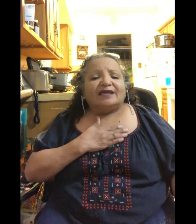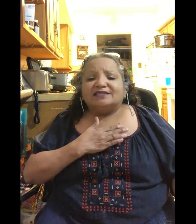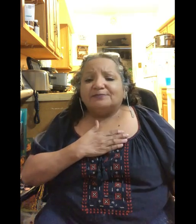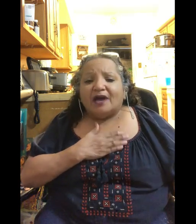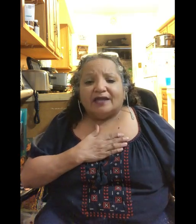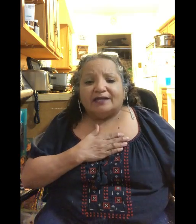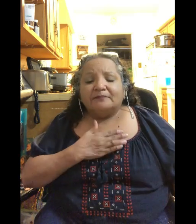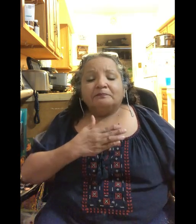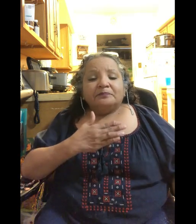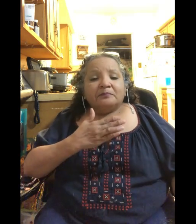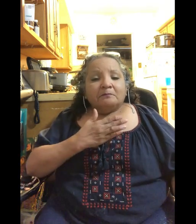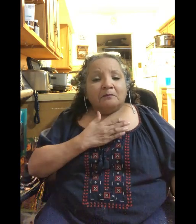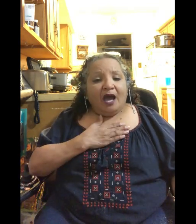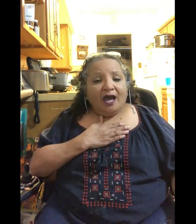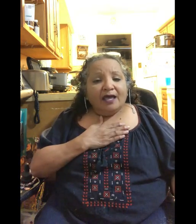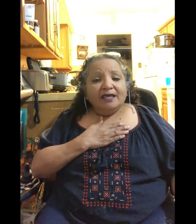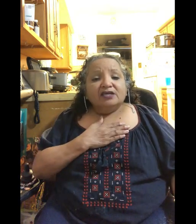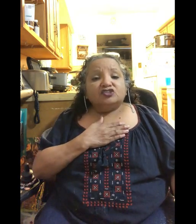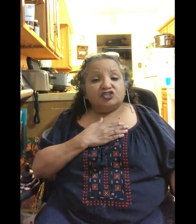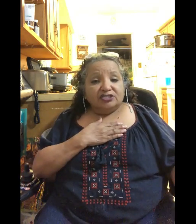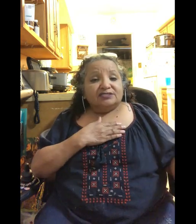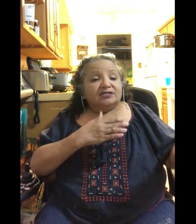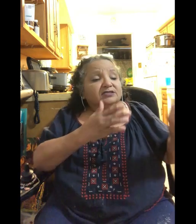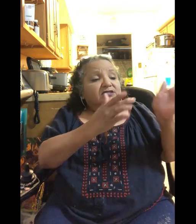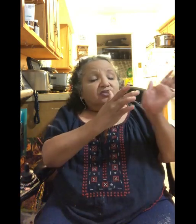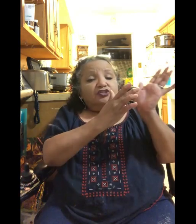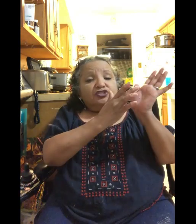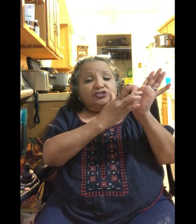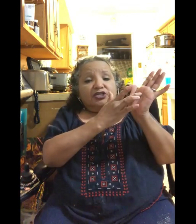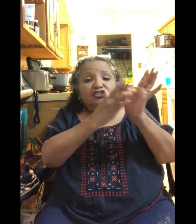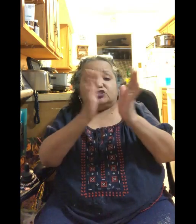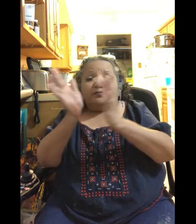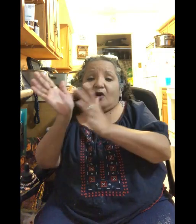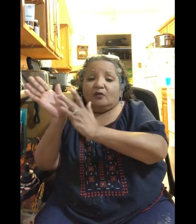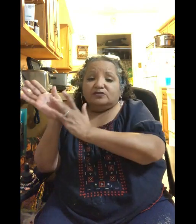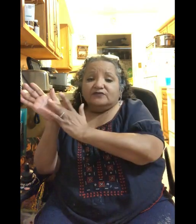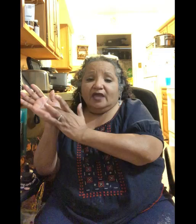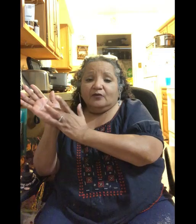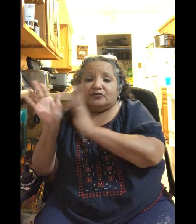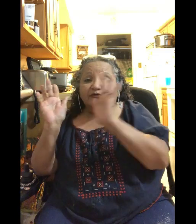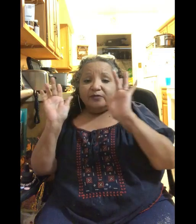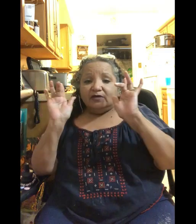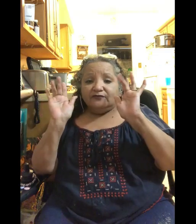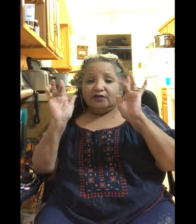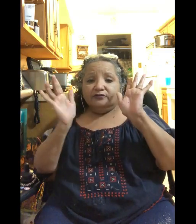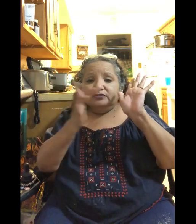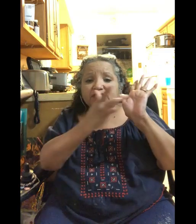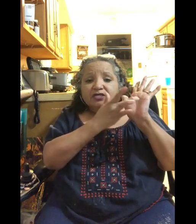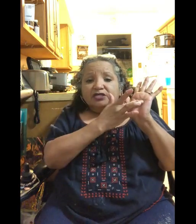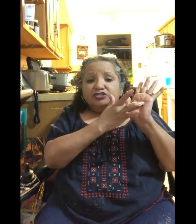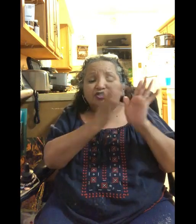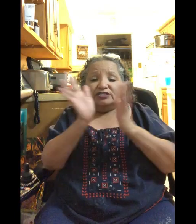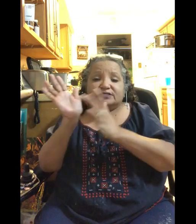it's mine. My Jesus, you just touch the palms of your hand with your middle fingers.